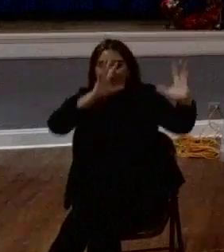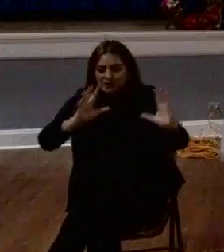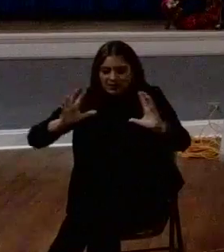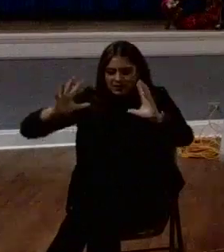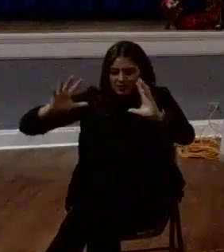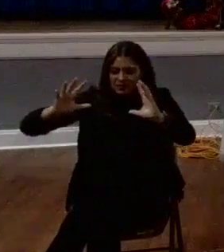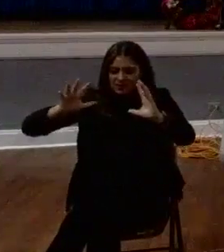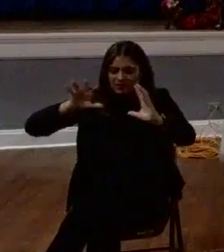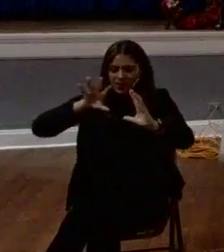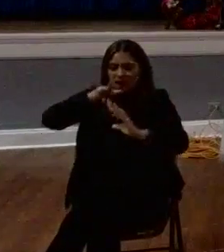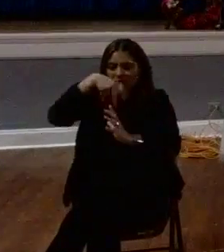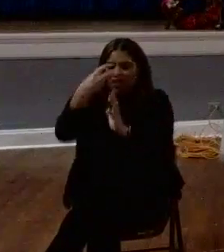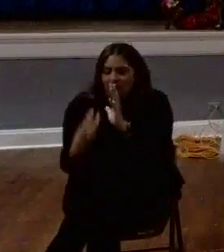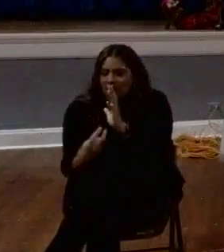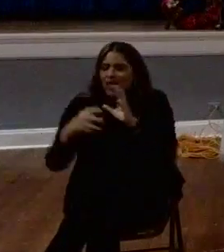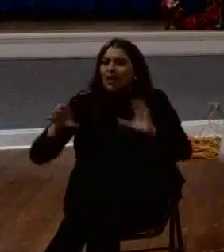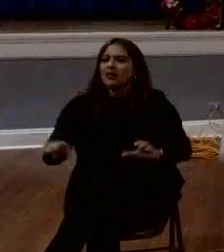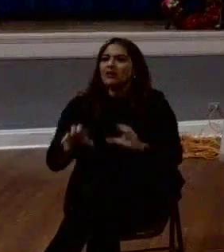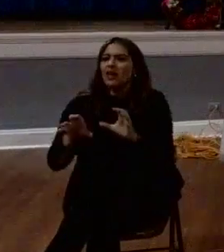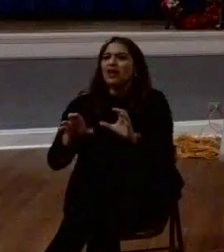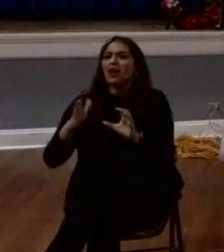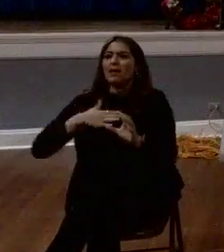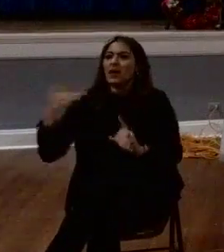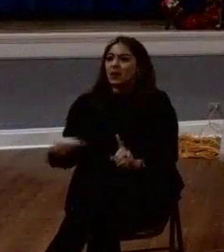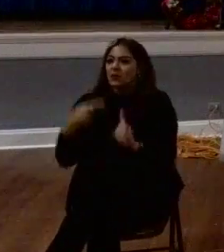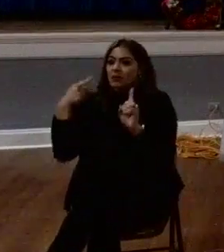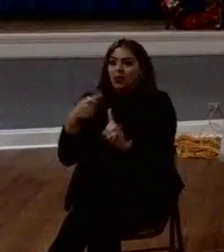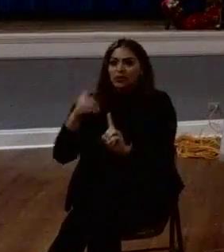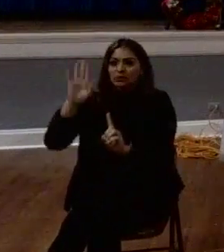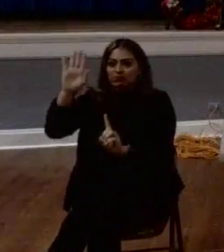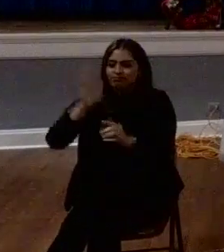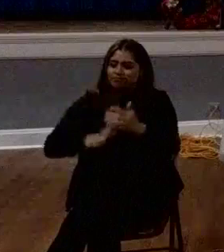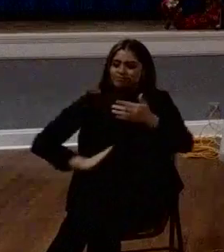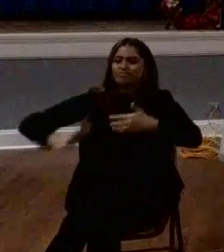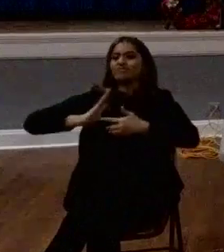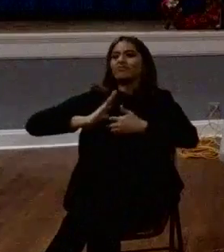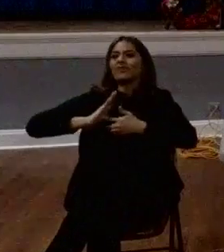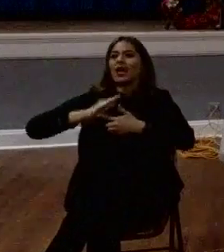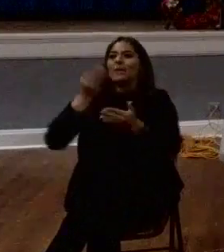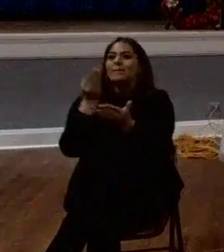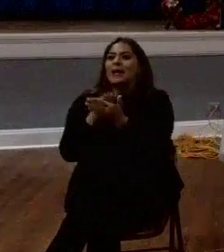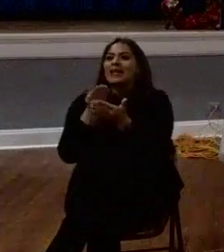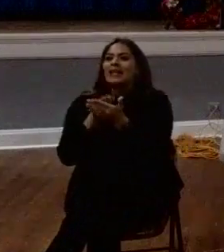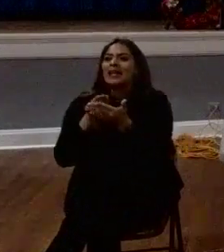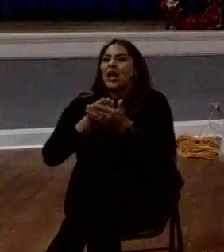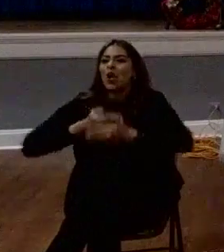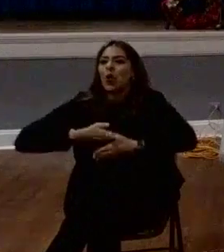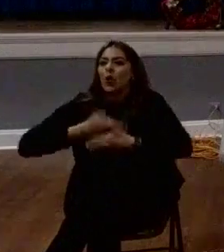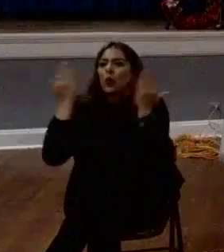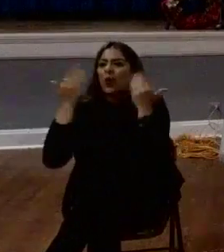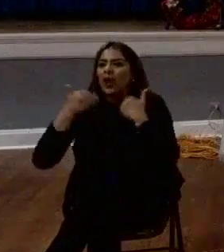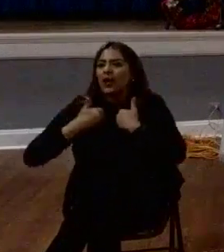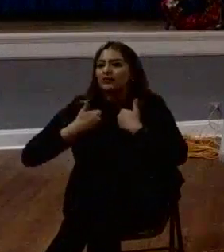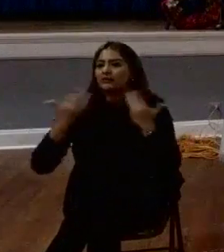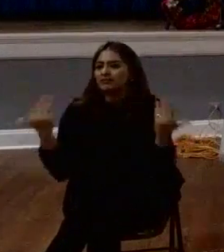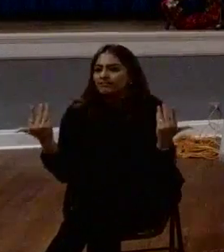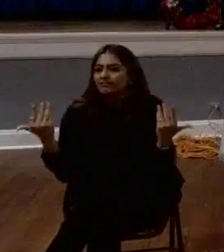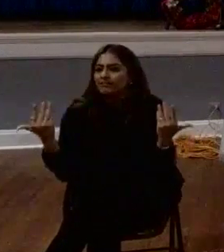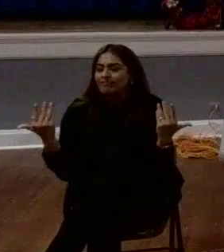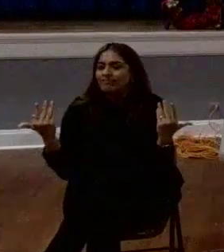done. Which brings up my number one point. We have zero money, kids. And if you're